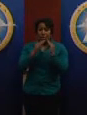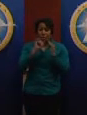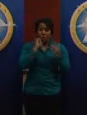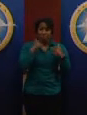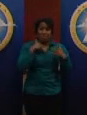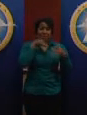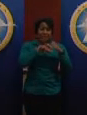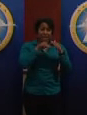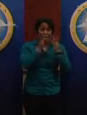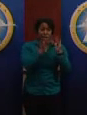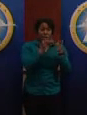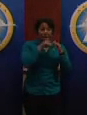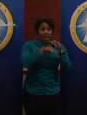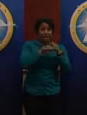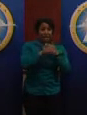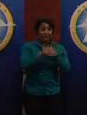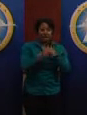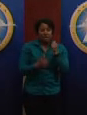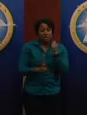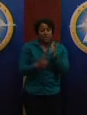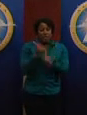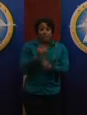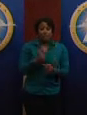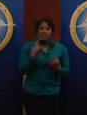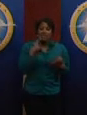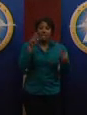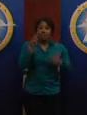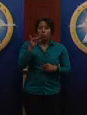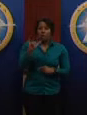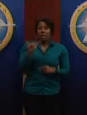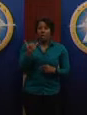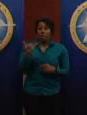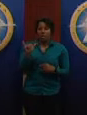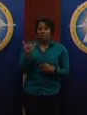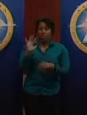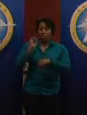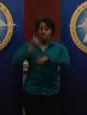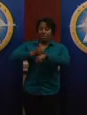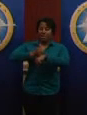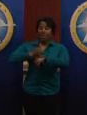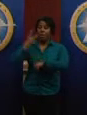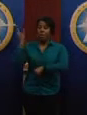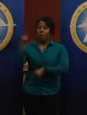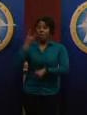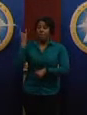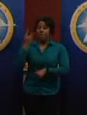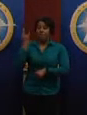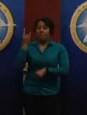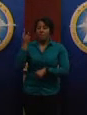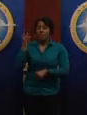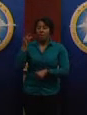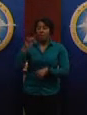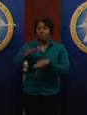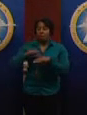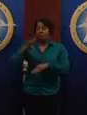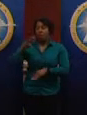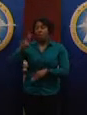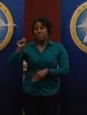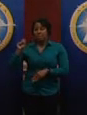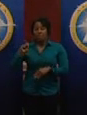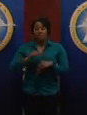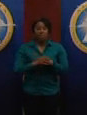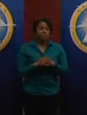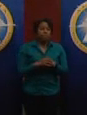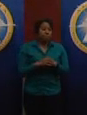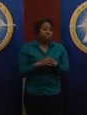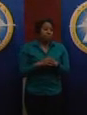to get some points of internet available. So we're going to continue to look at resources to make that happen. We're